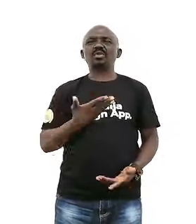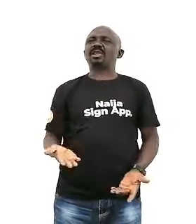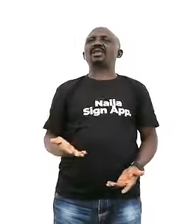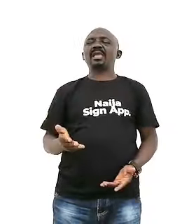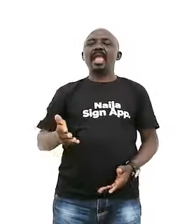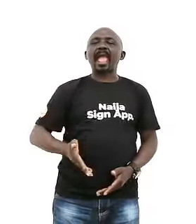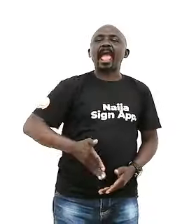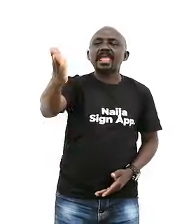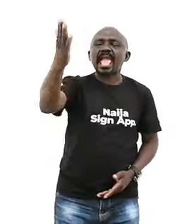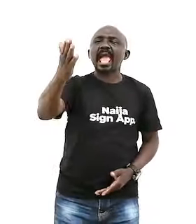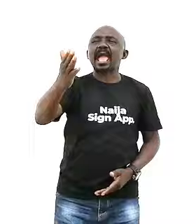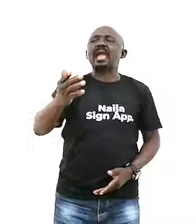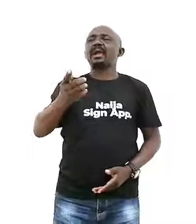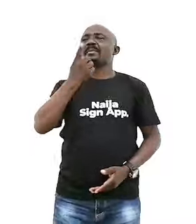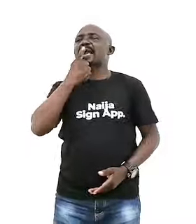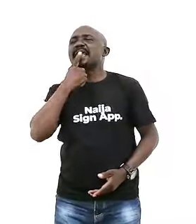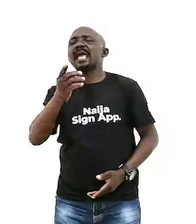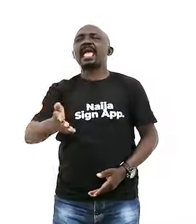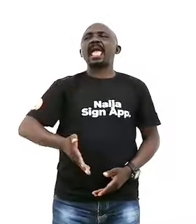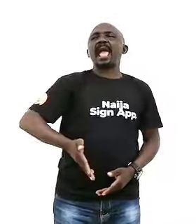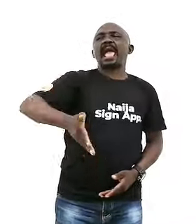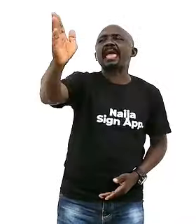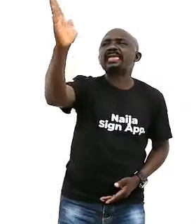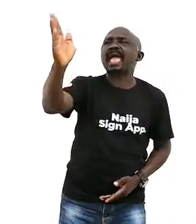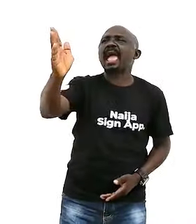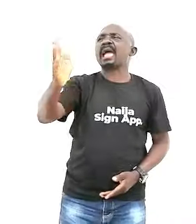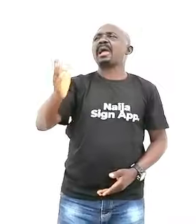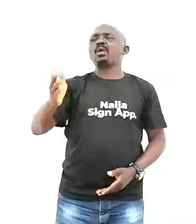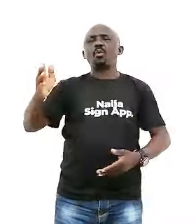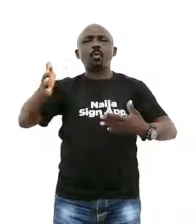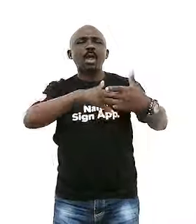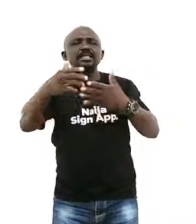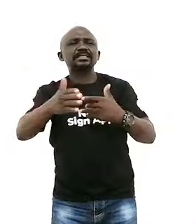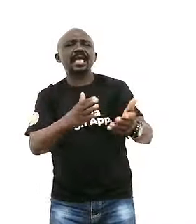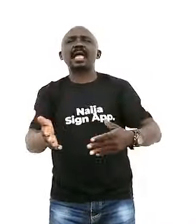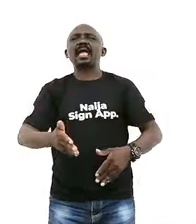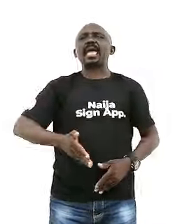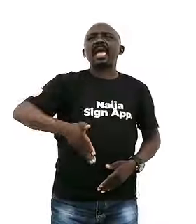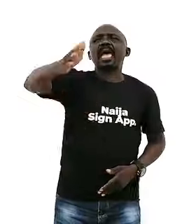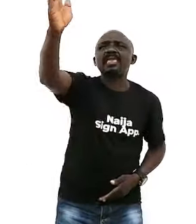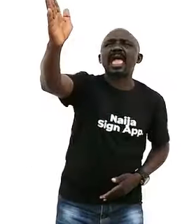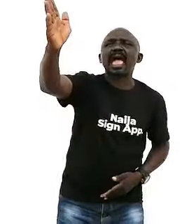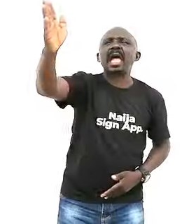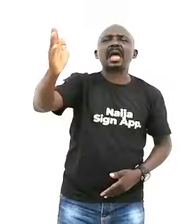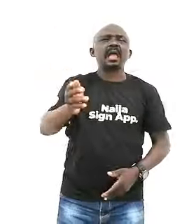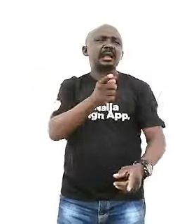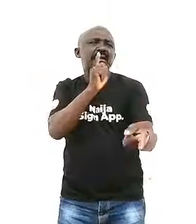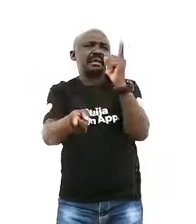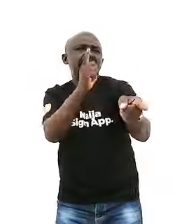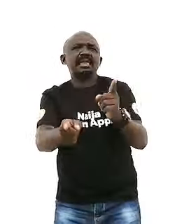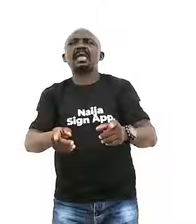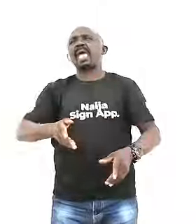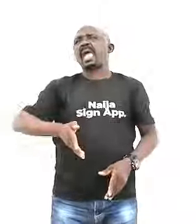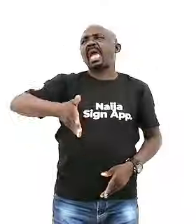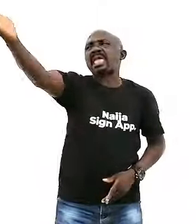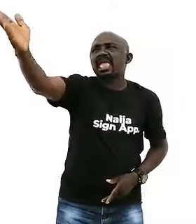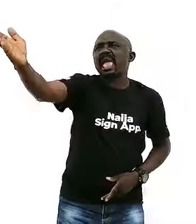identities, spoken or signed. It is no different in the deaf situation. Sign language is the linguistic identity, the